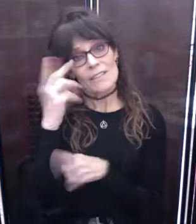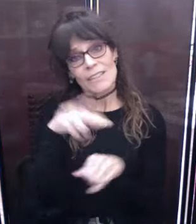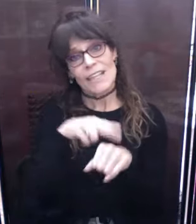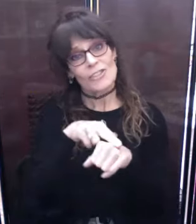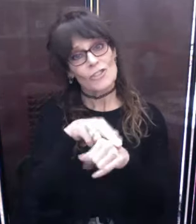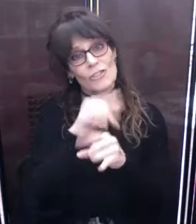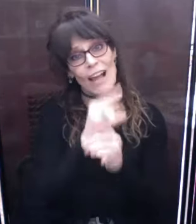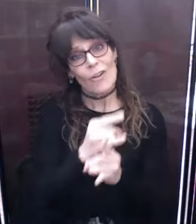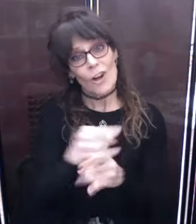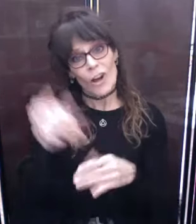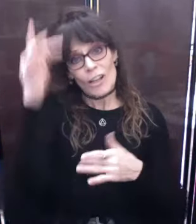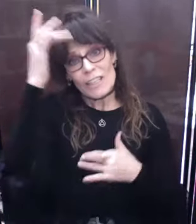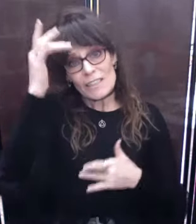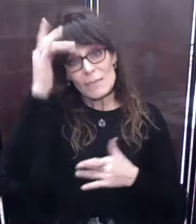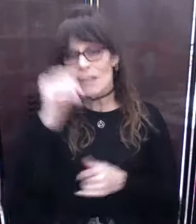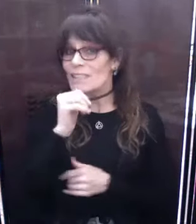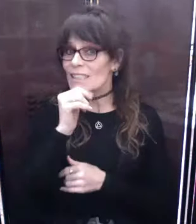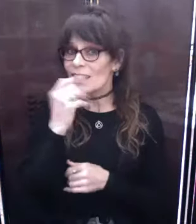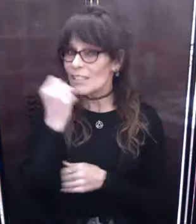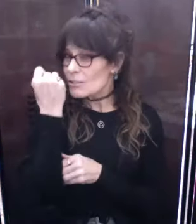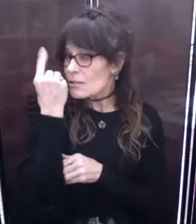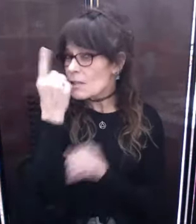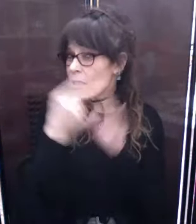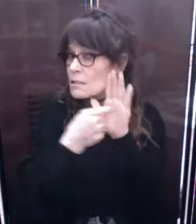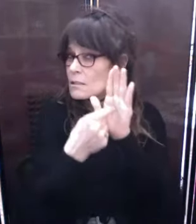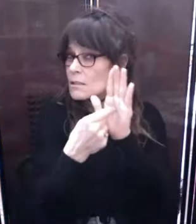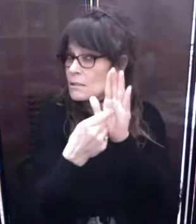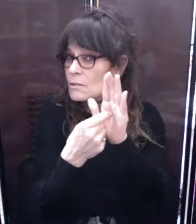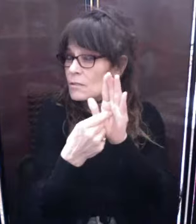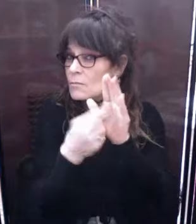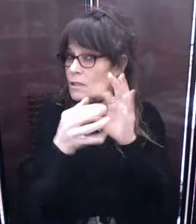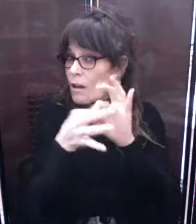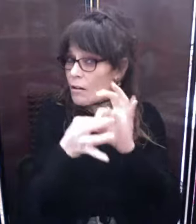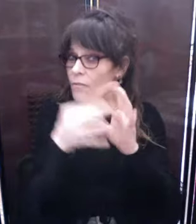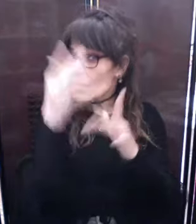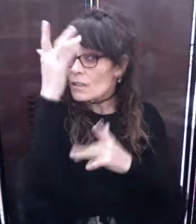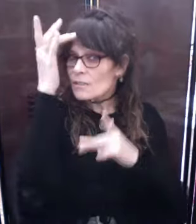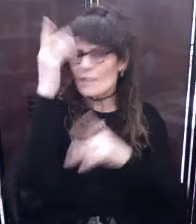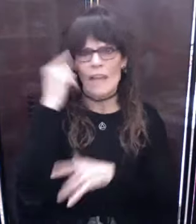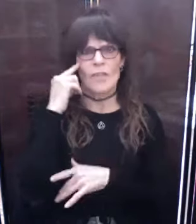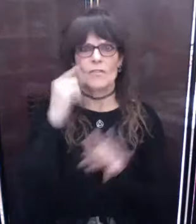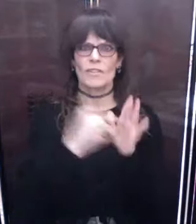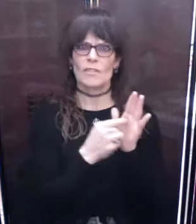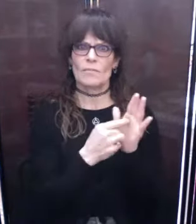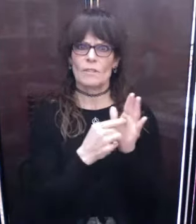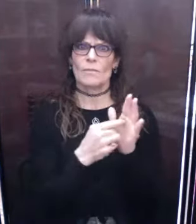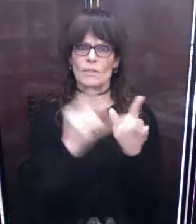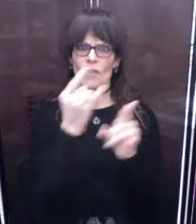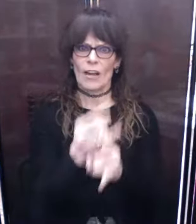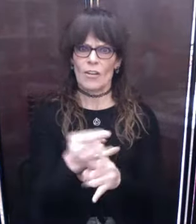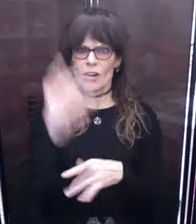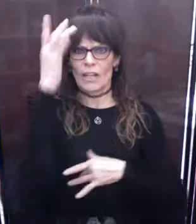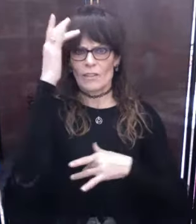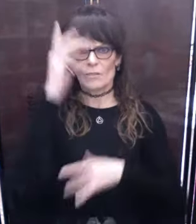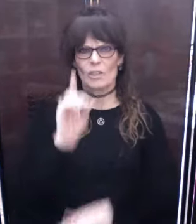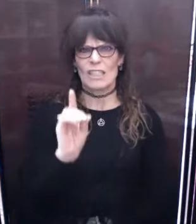alcoholism, because I didn't understand the symptoms of that illness, I thought the symptoms of alcoholism were DWIs.